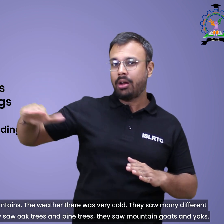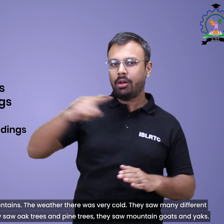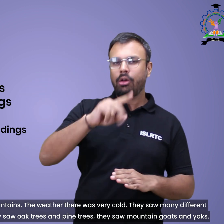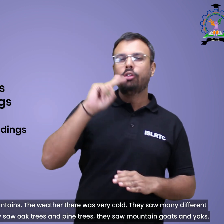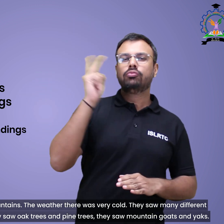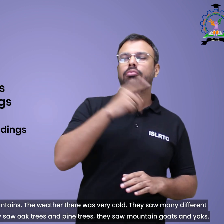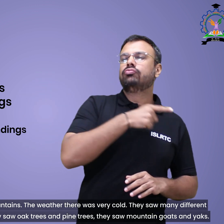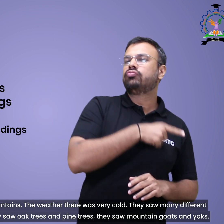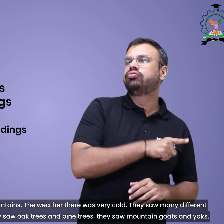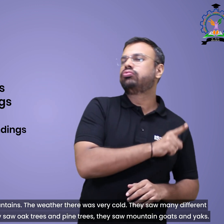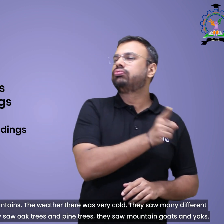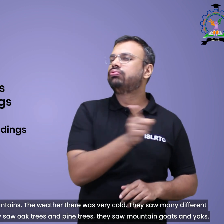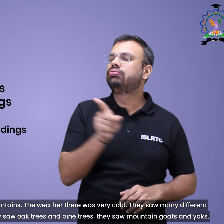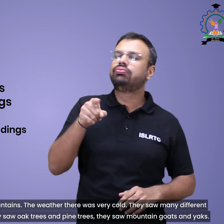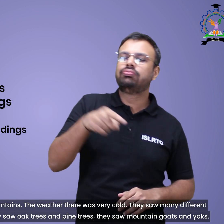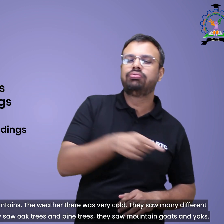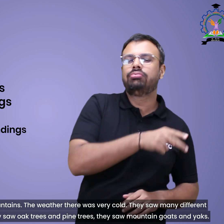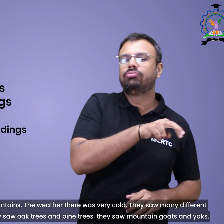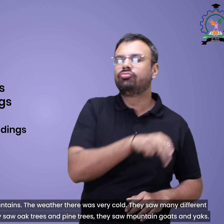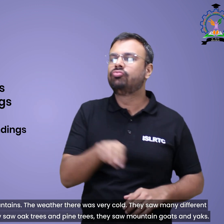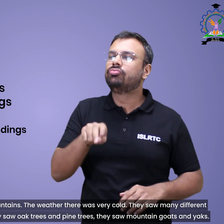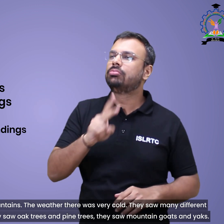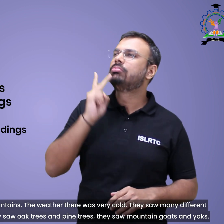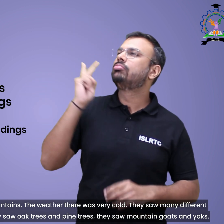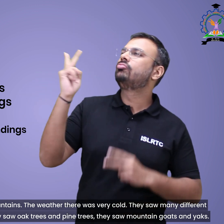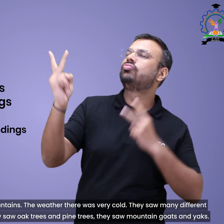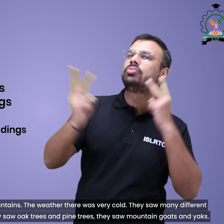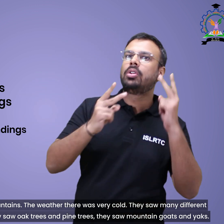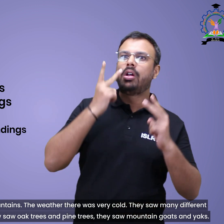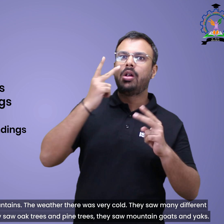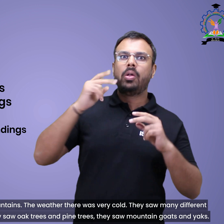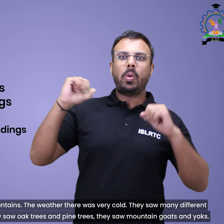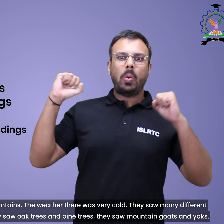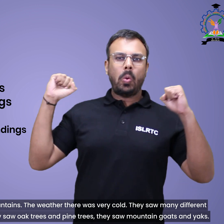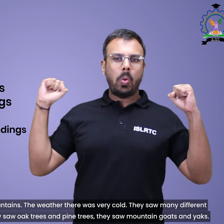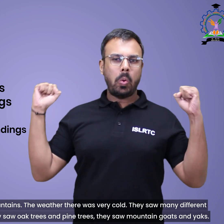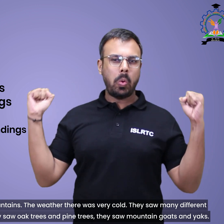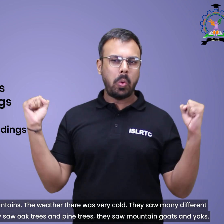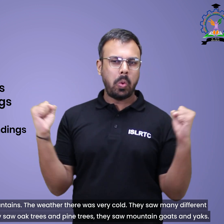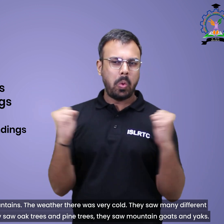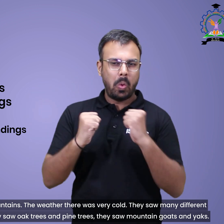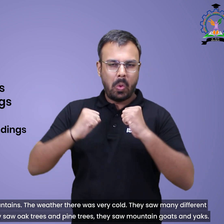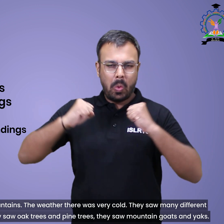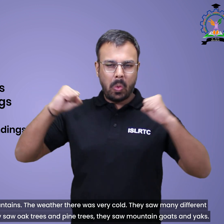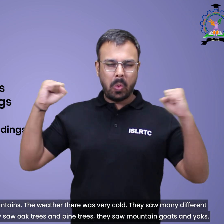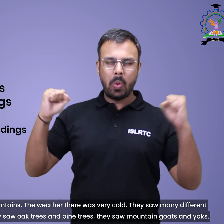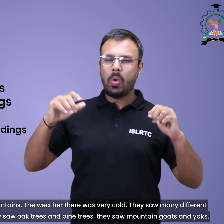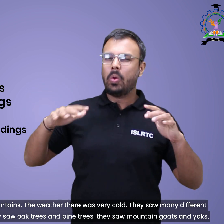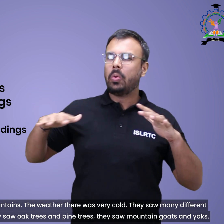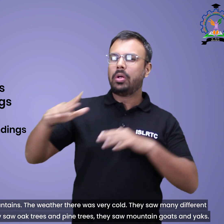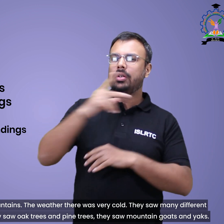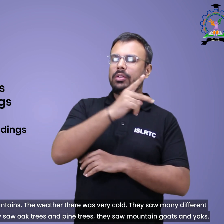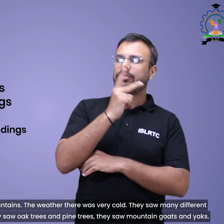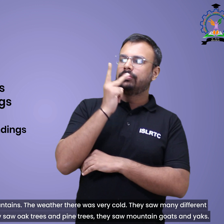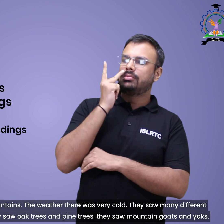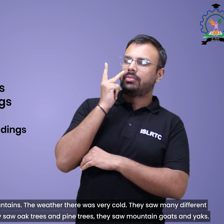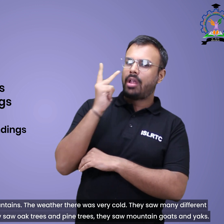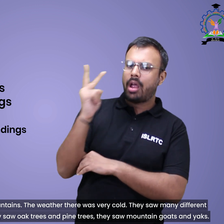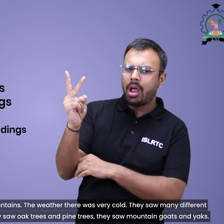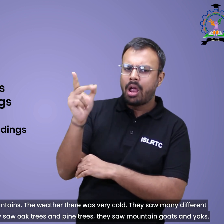The weather there was very cold. They saw many different kinds of trees and animals there. They